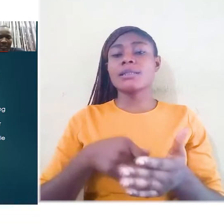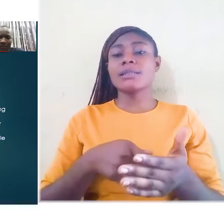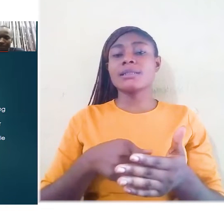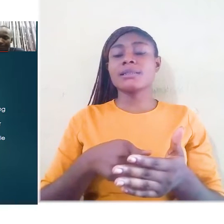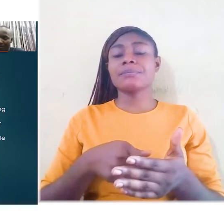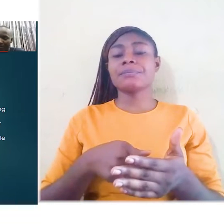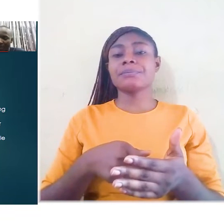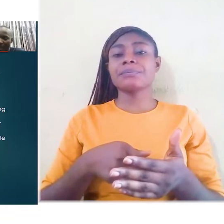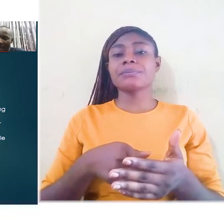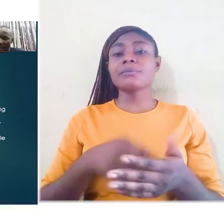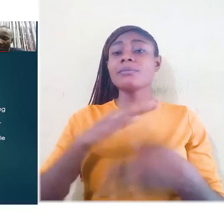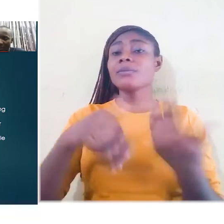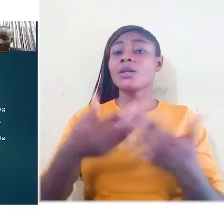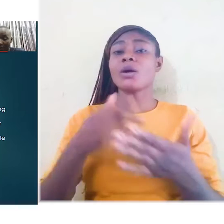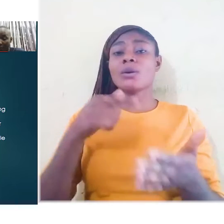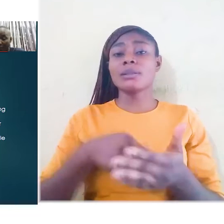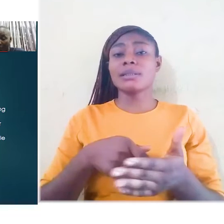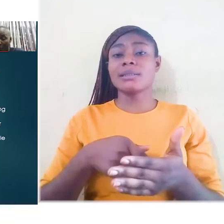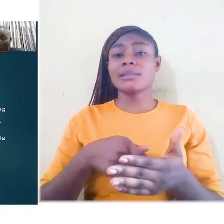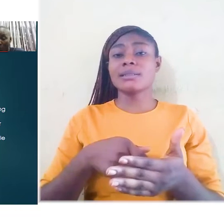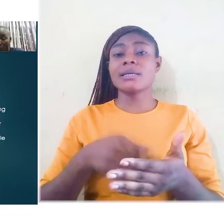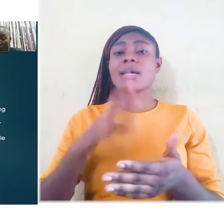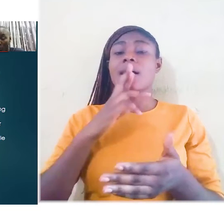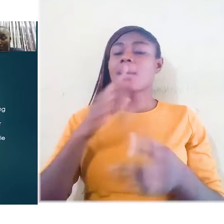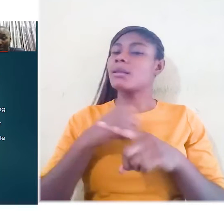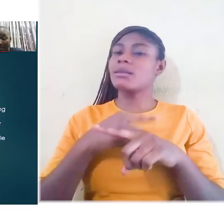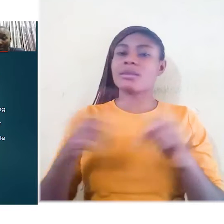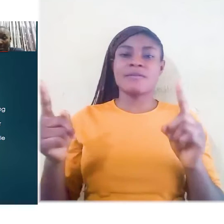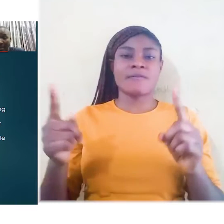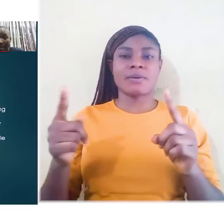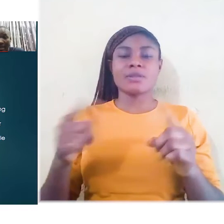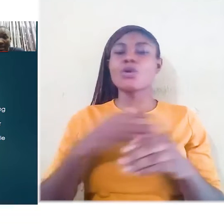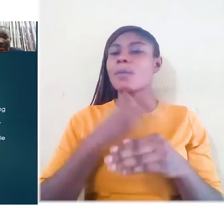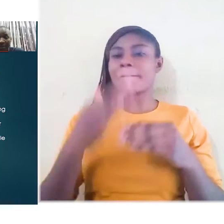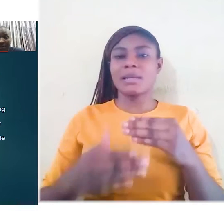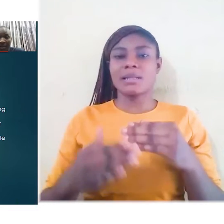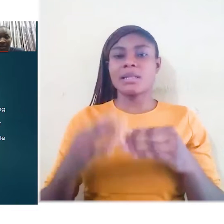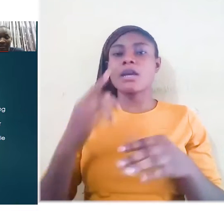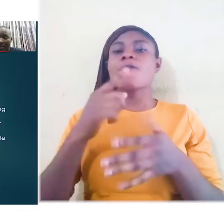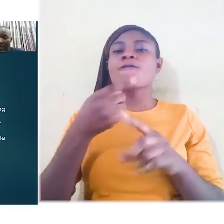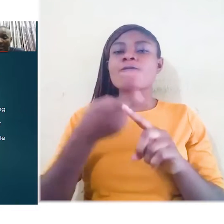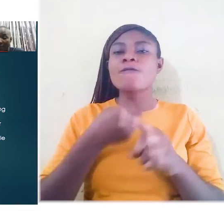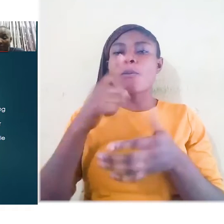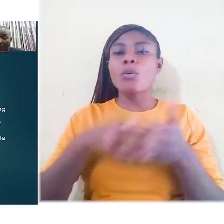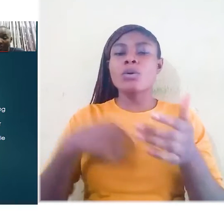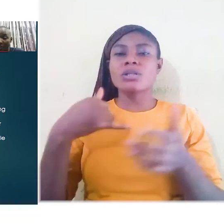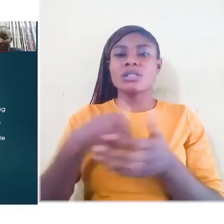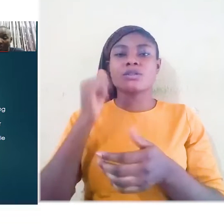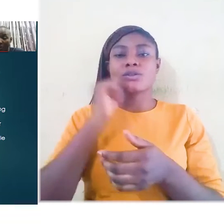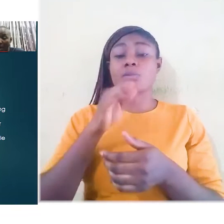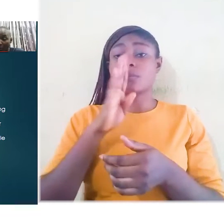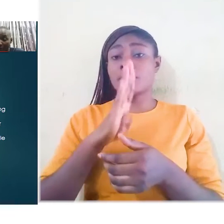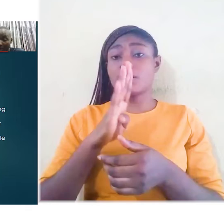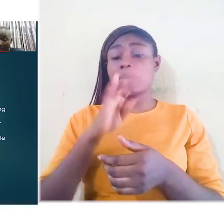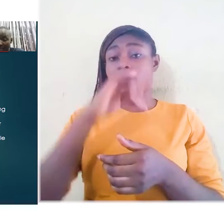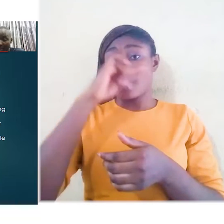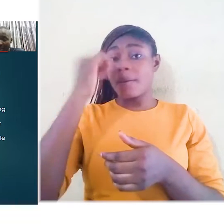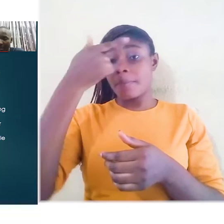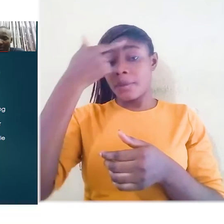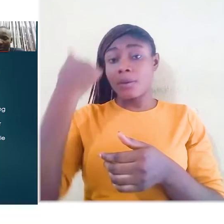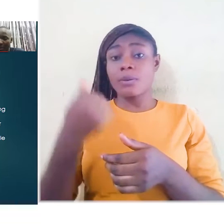all these are totally different from what should be, because the information is not